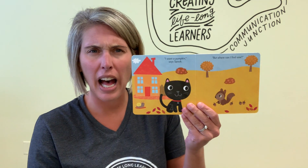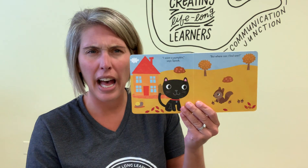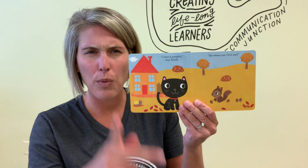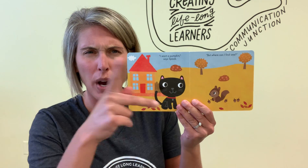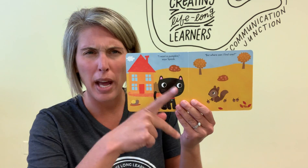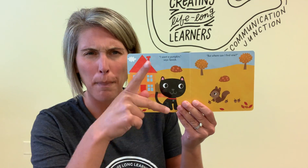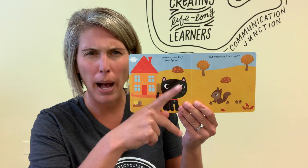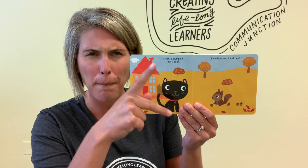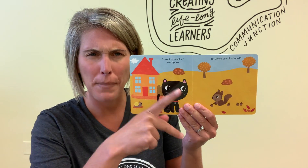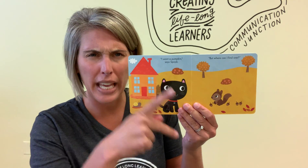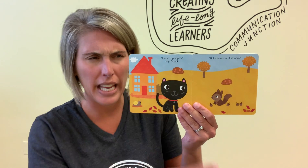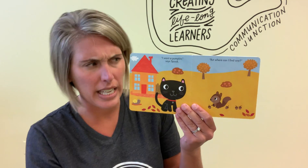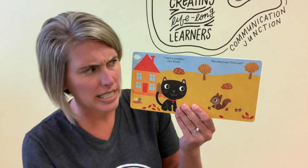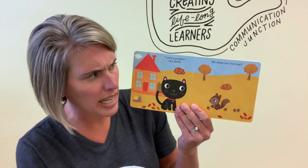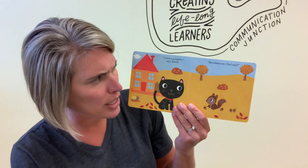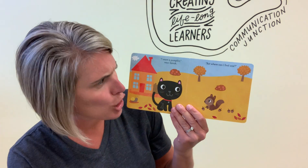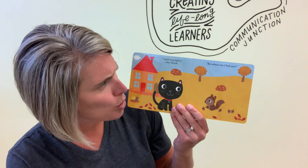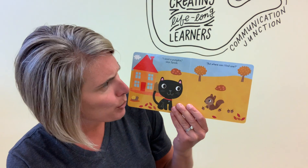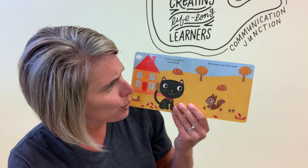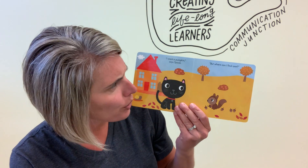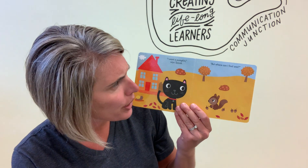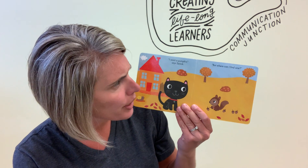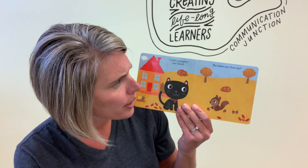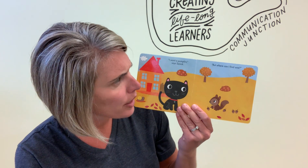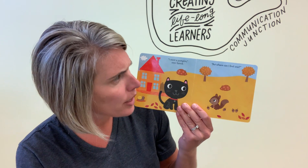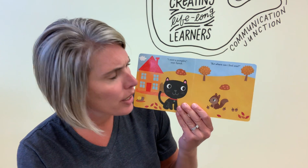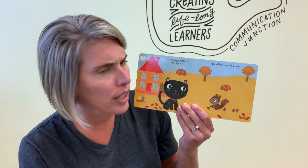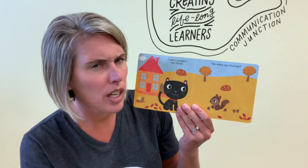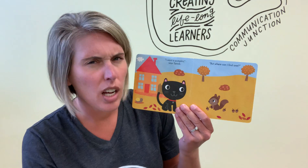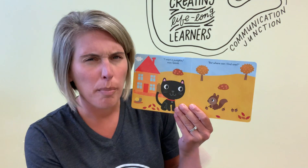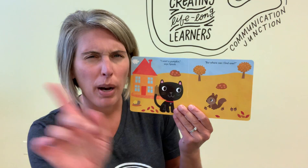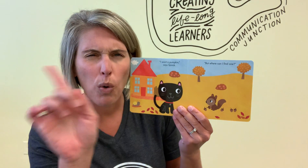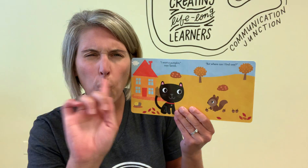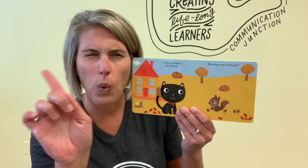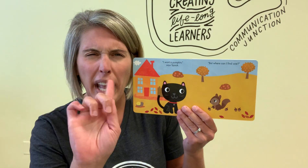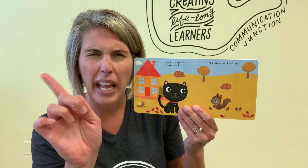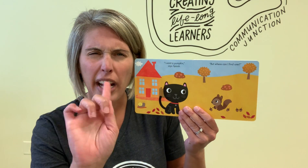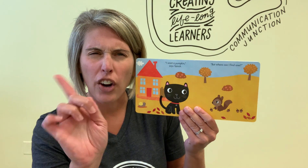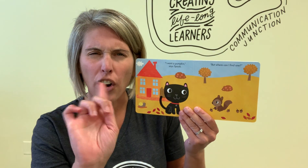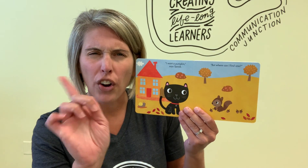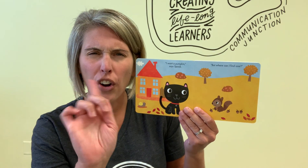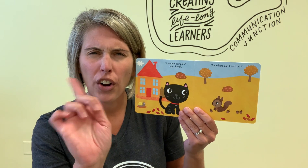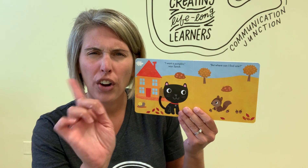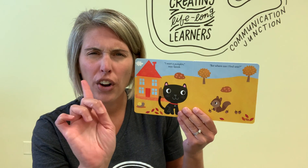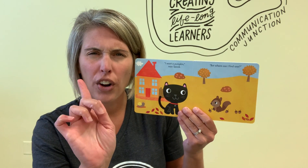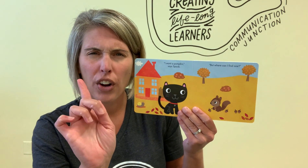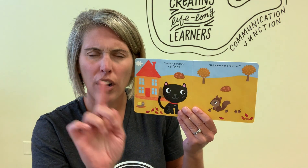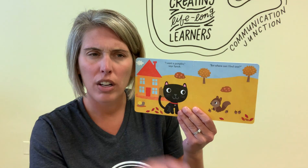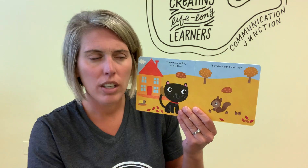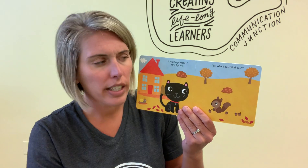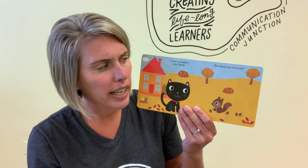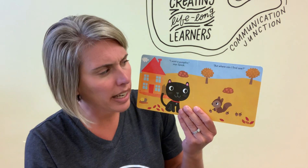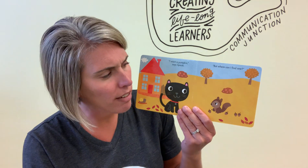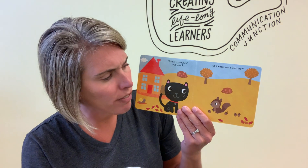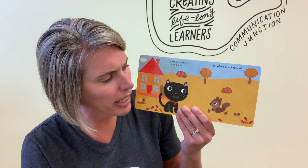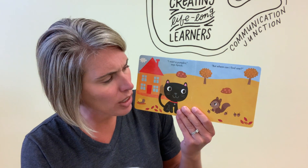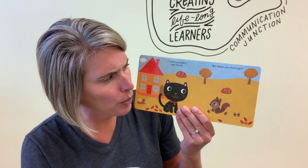I want a pumpkin, says Spook. But where can I find